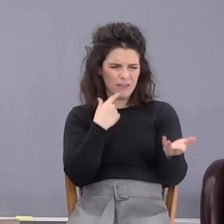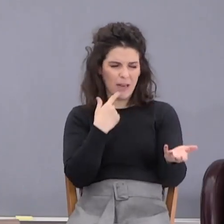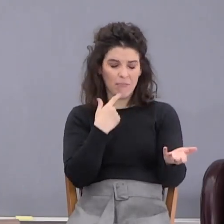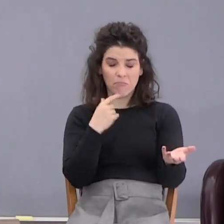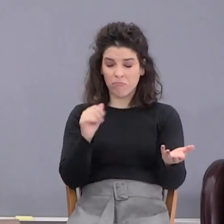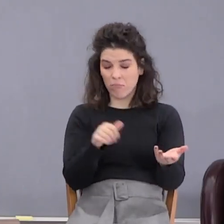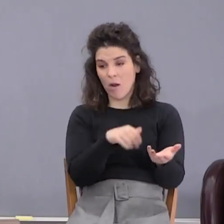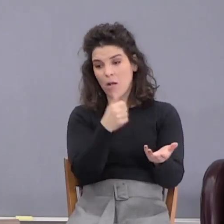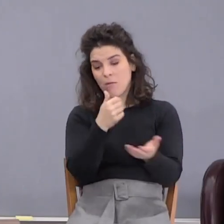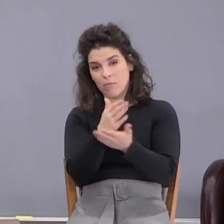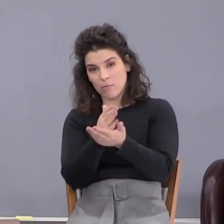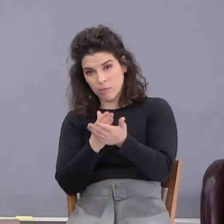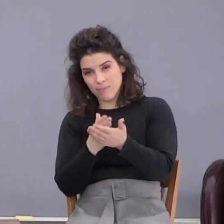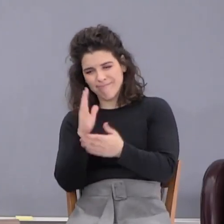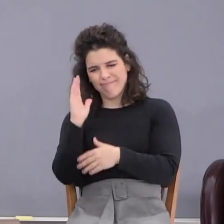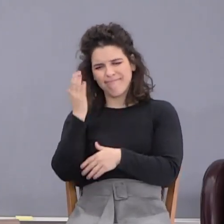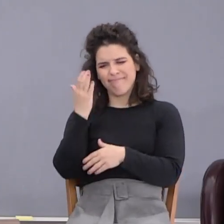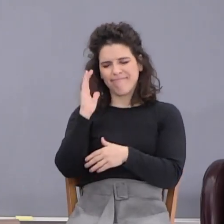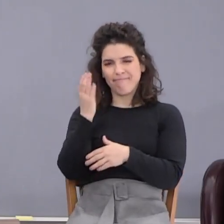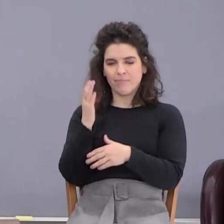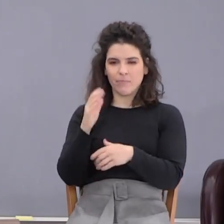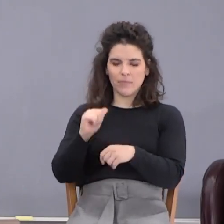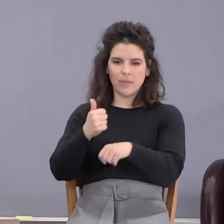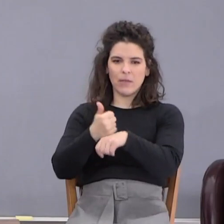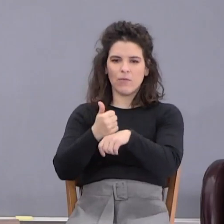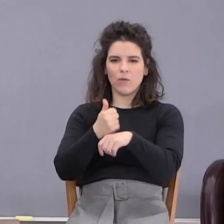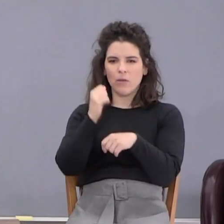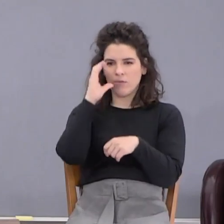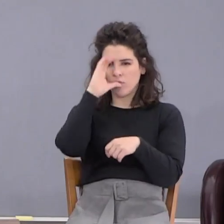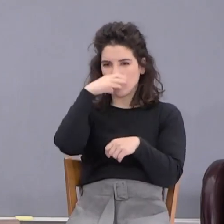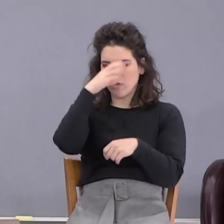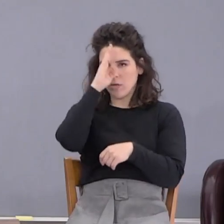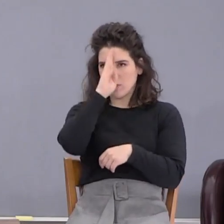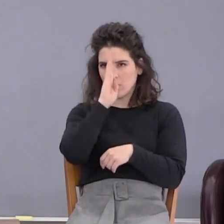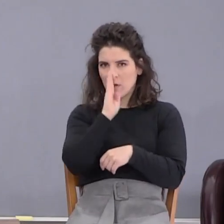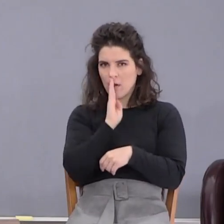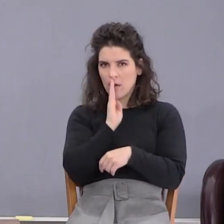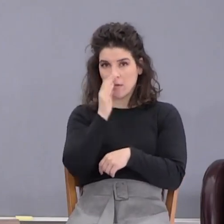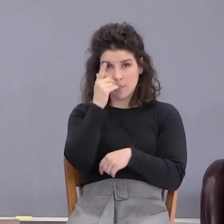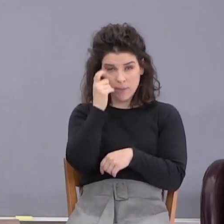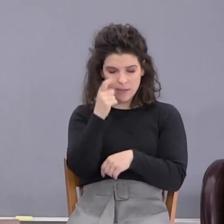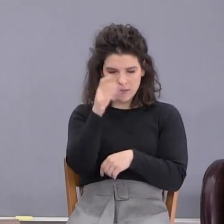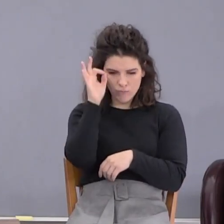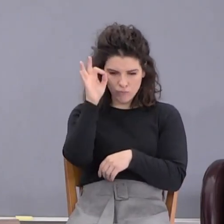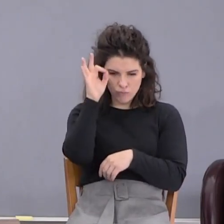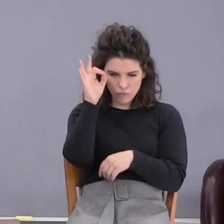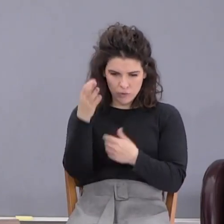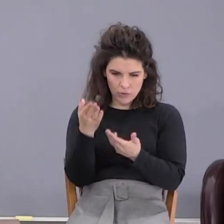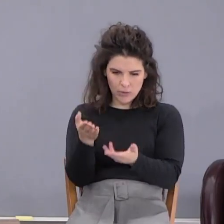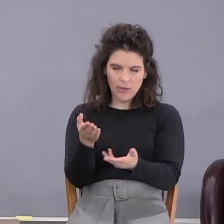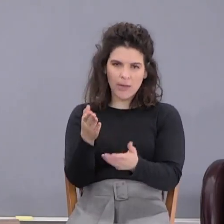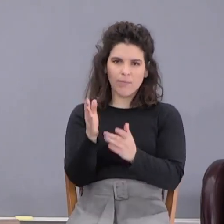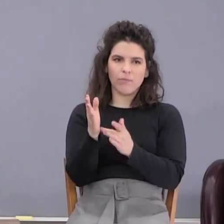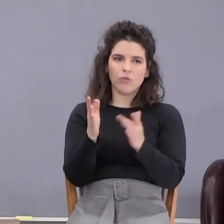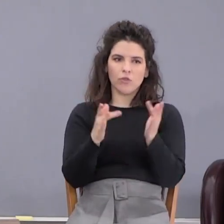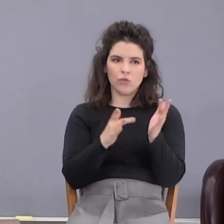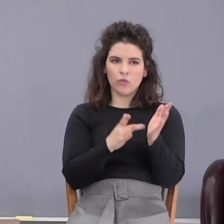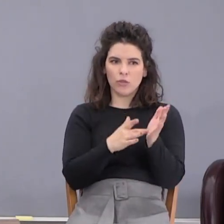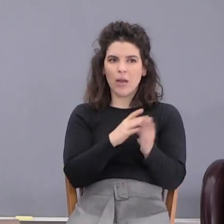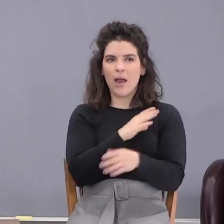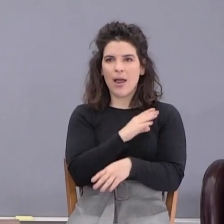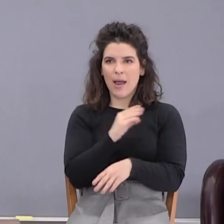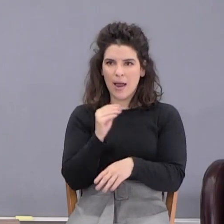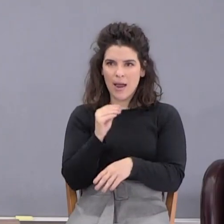some. He seemeth to be a setter forth of strange gods, because he preached unto them Jesus, notice,